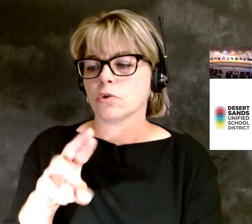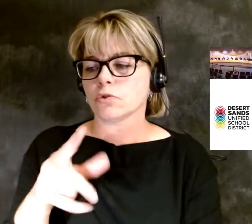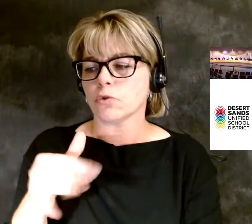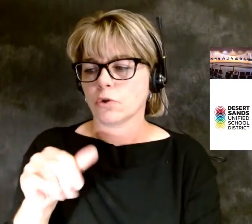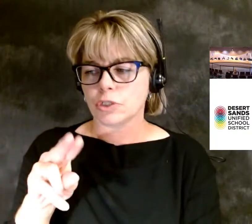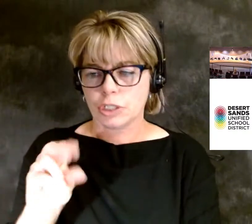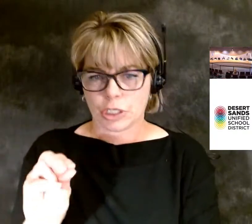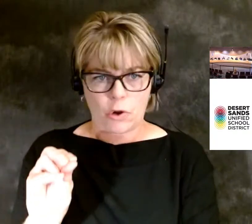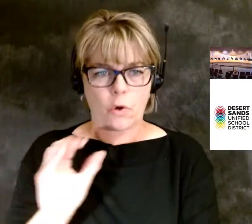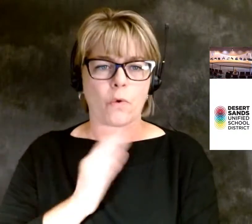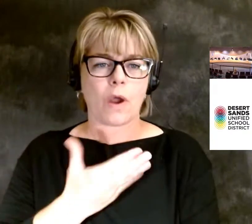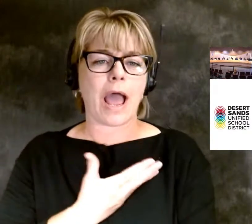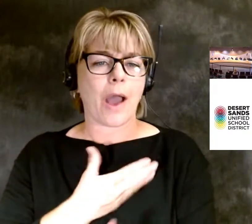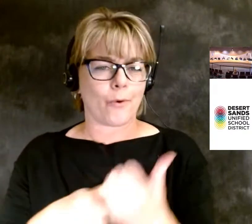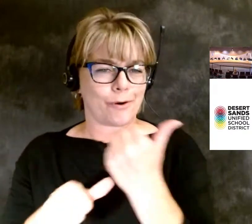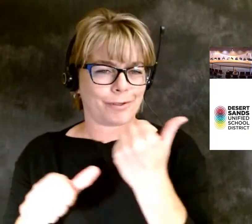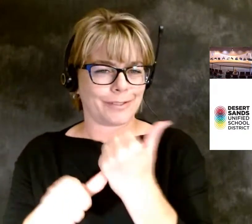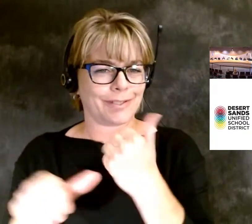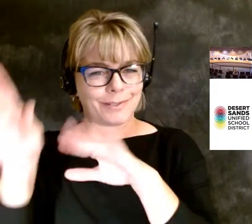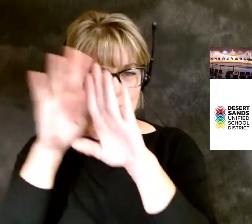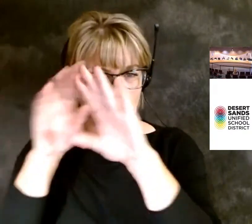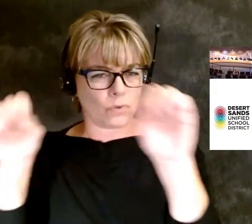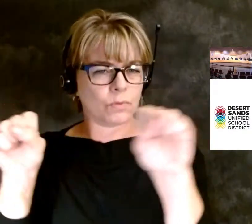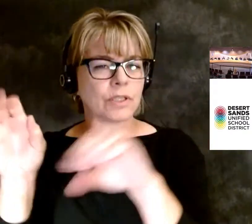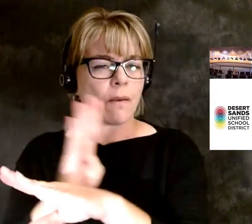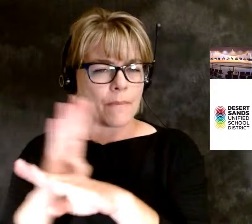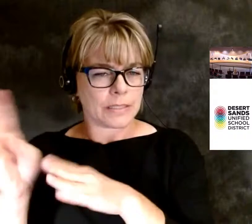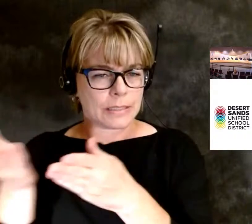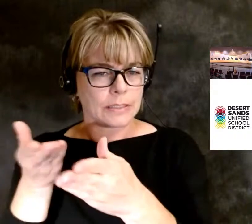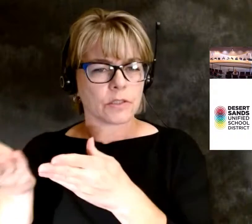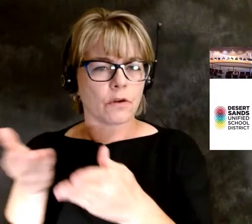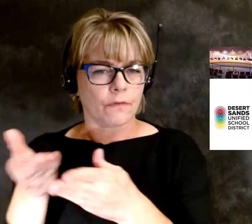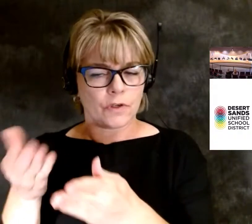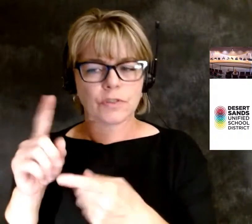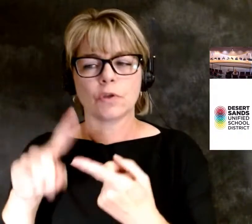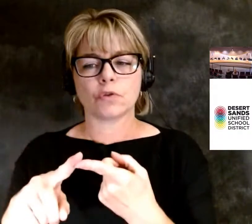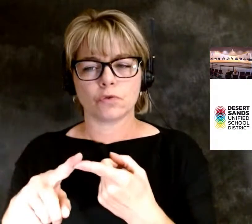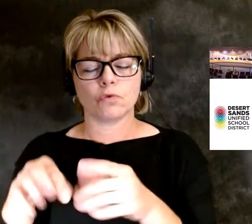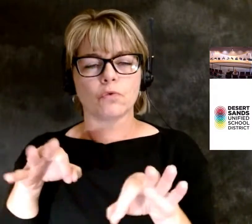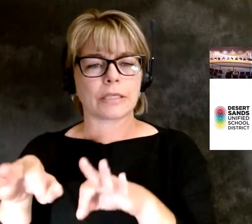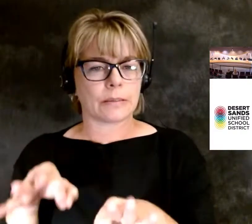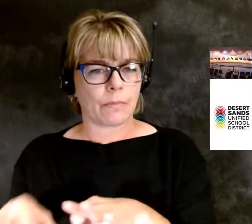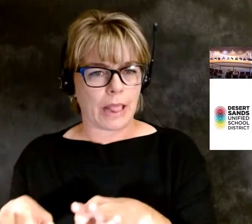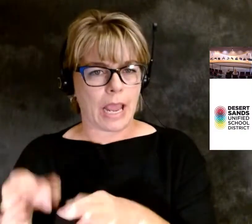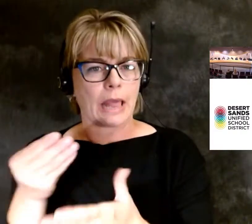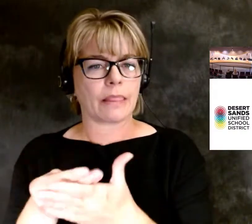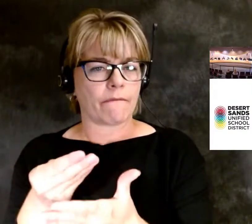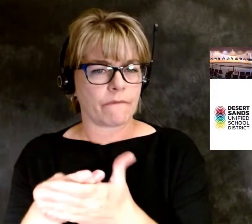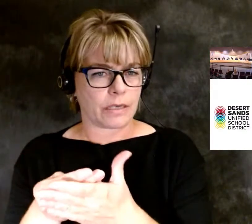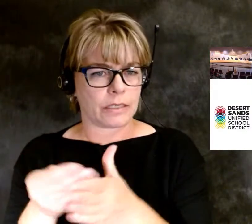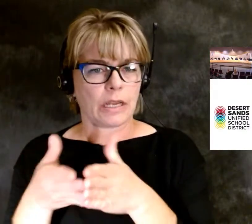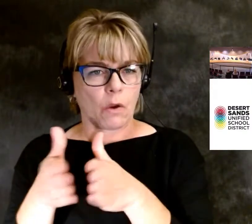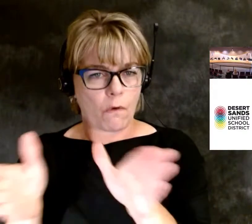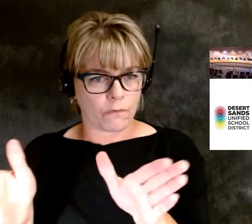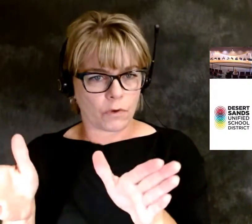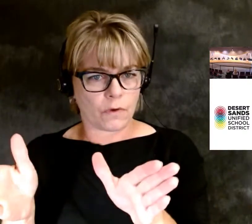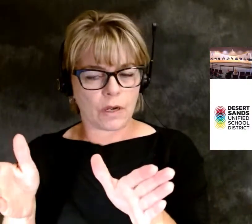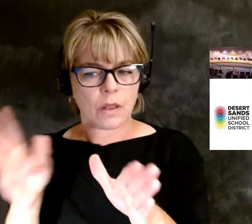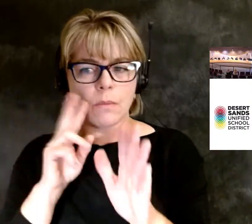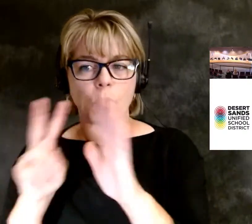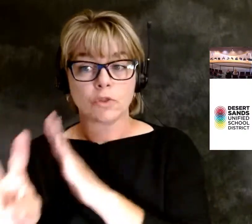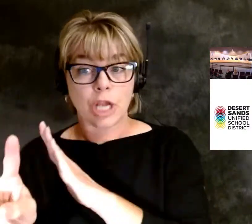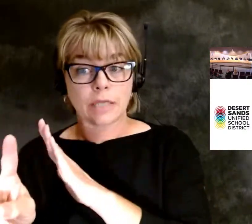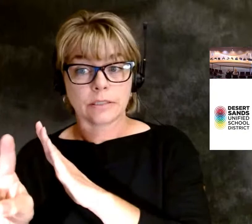our Assistant Superintendent of Business Services, to address the funding overview, projected revenue, and budgeted